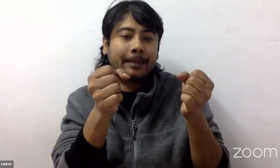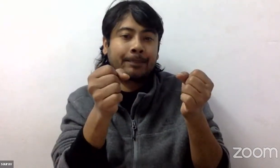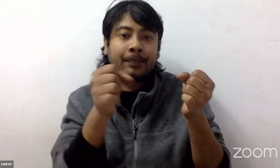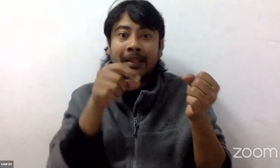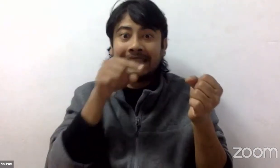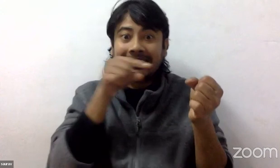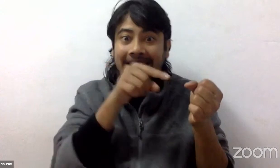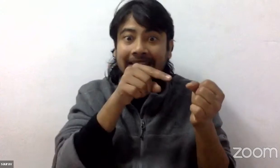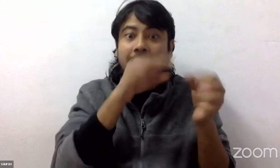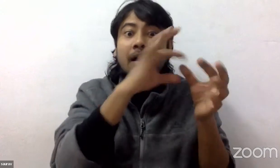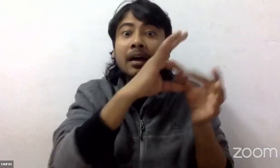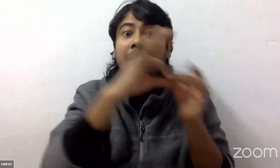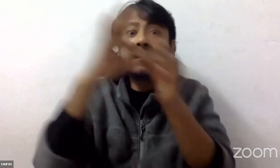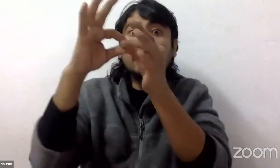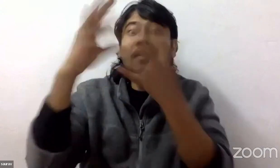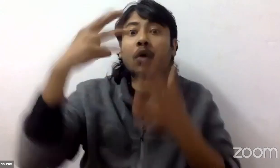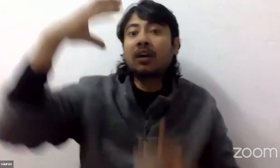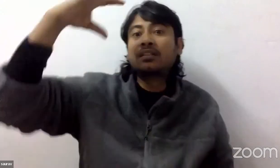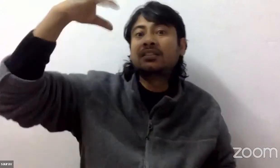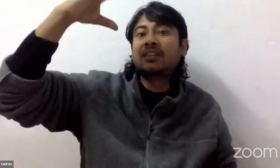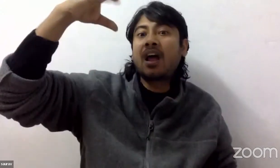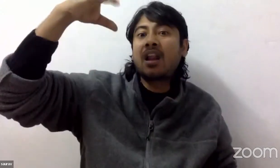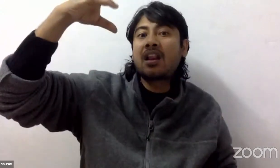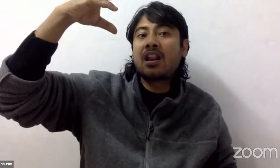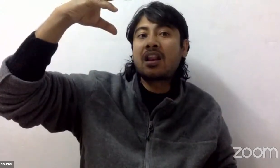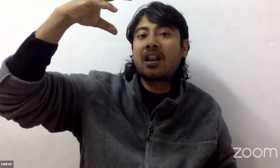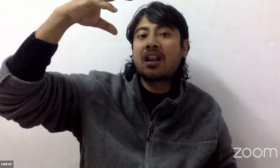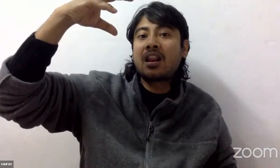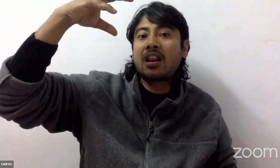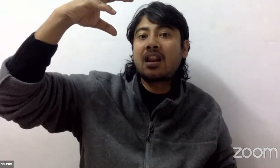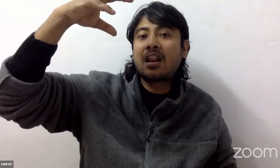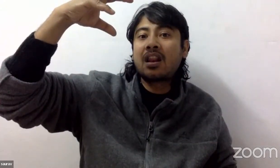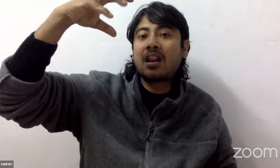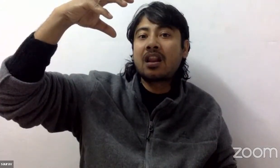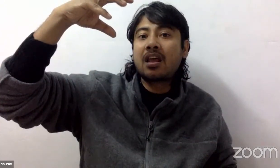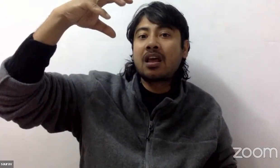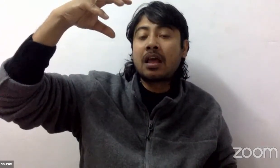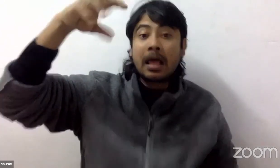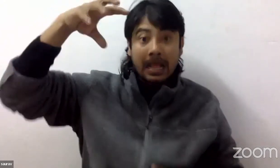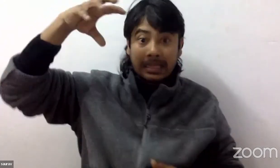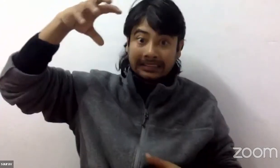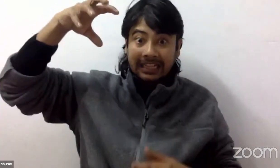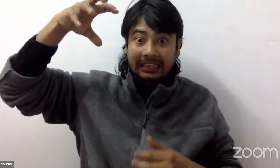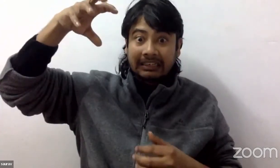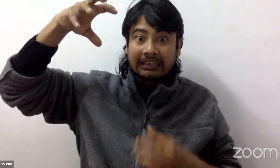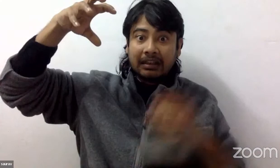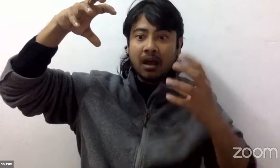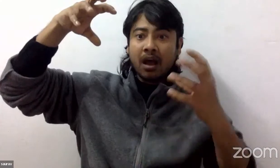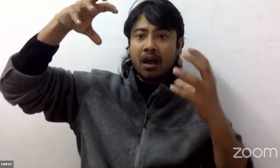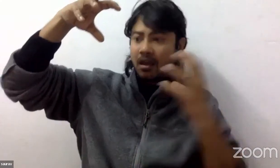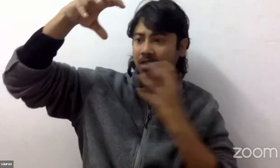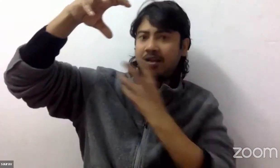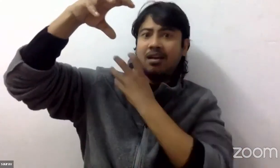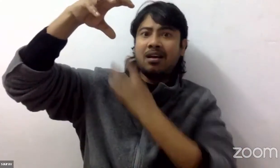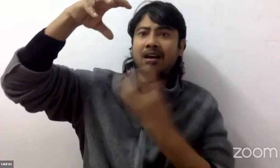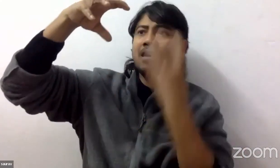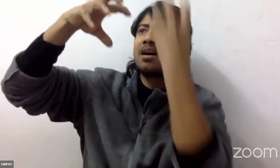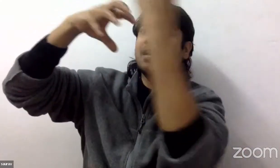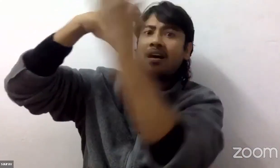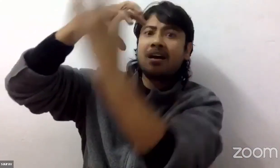will vary depending on the city you're living or the country you're living. Suppose I am living in Chennai and somebody is living